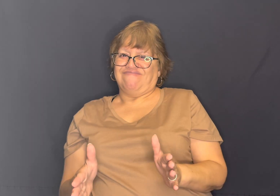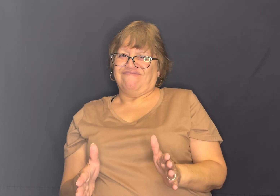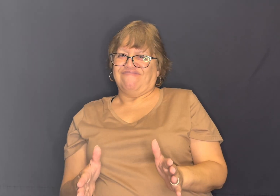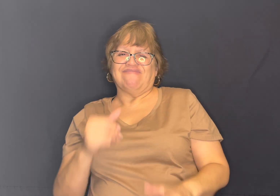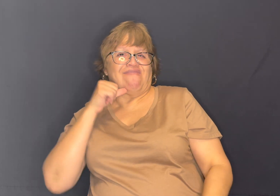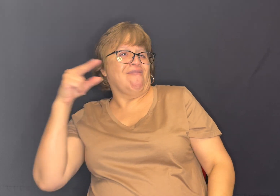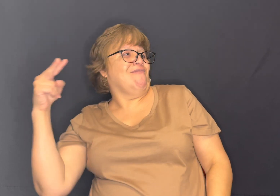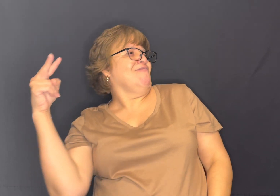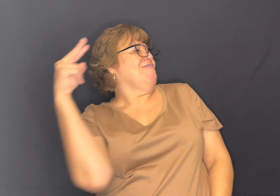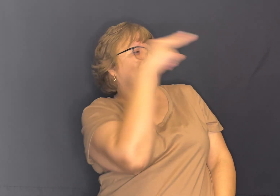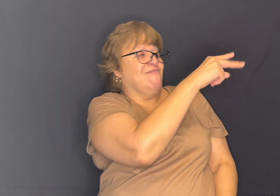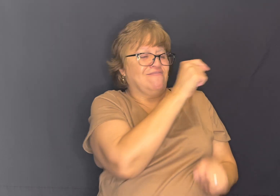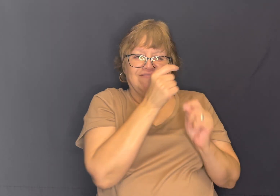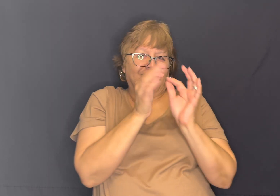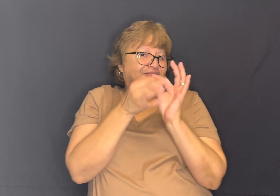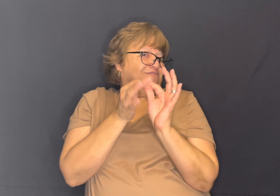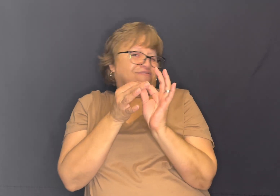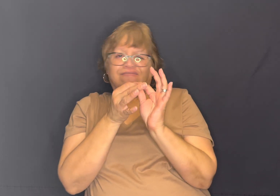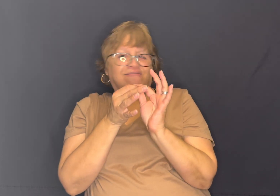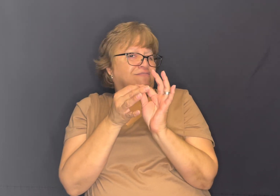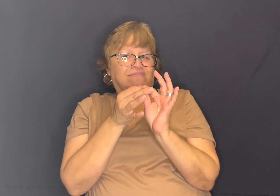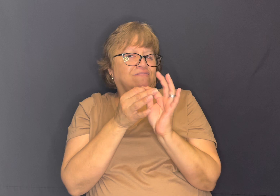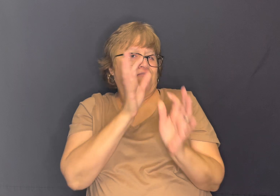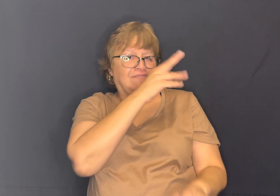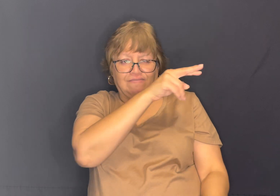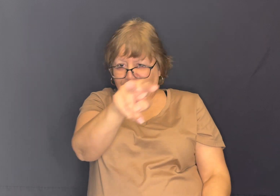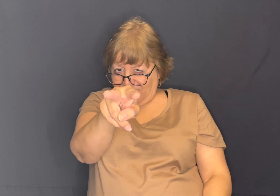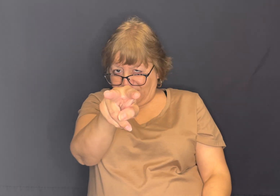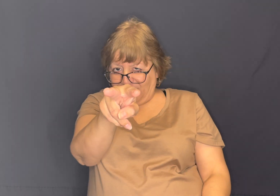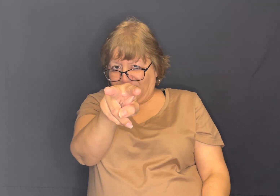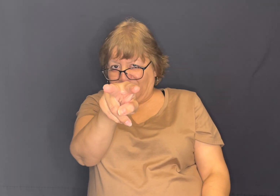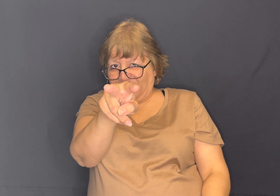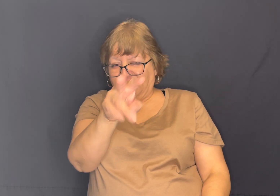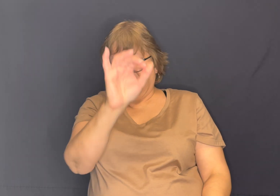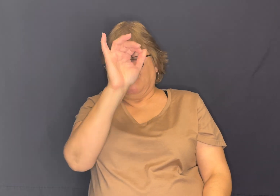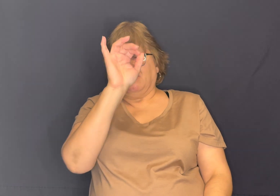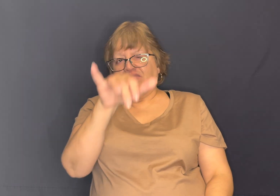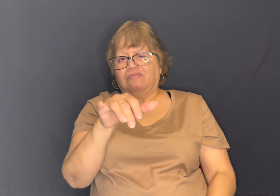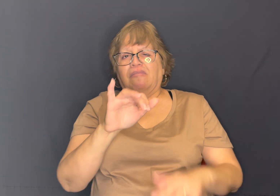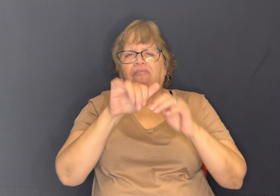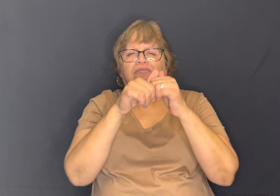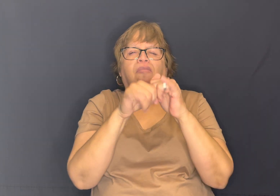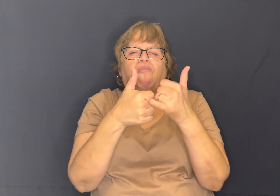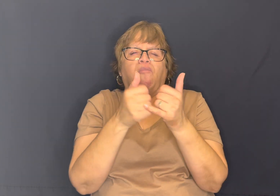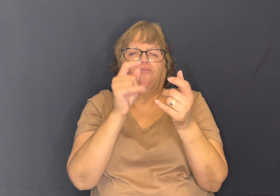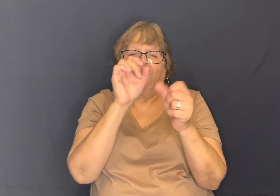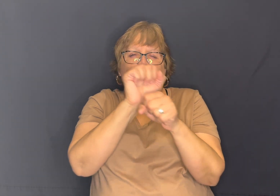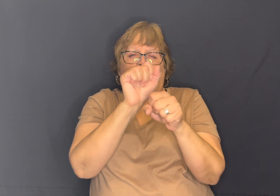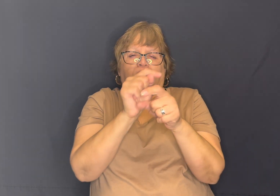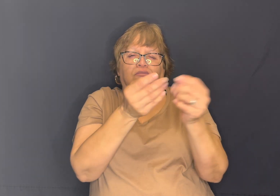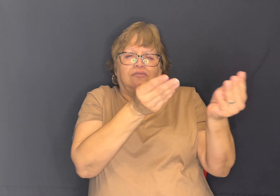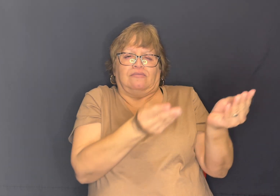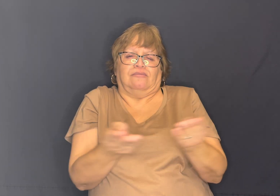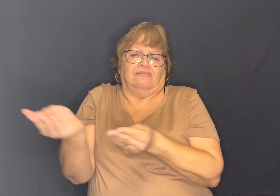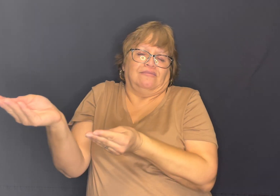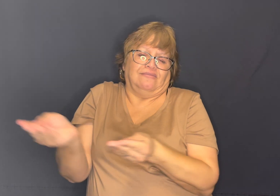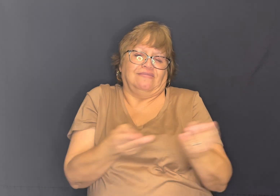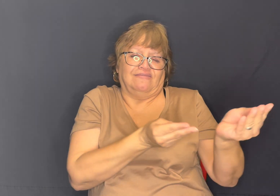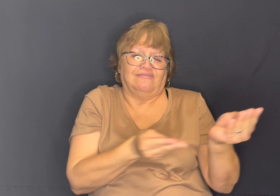it from the interpreter, but you should make eye contact and look at the deaf person. Don't watch the interpreter. That's how